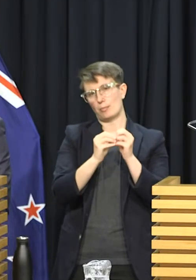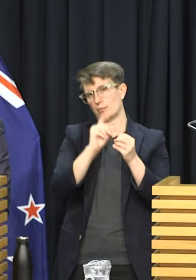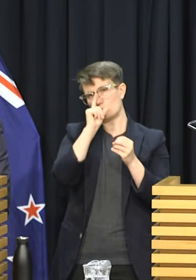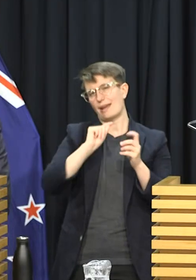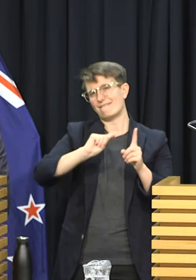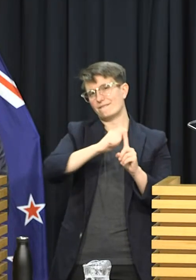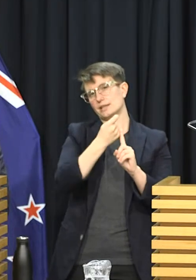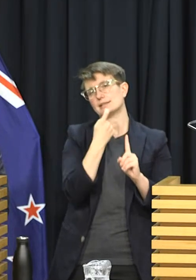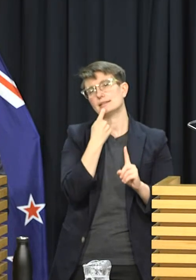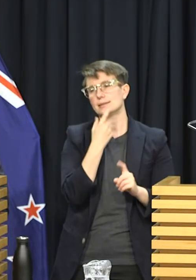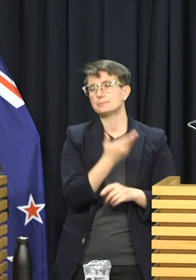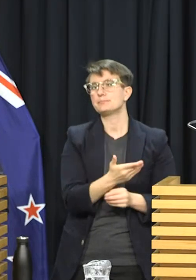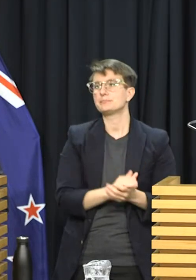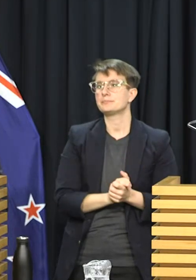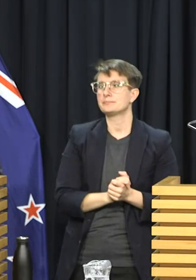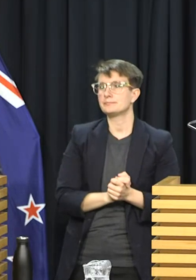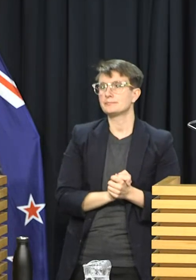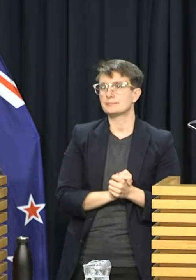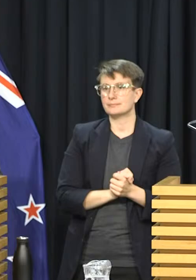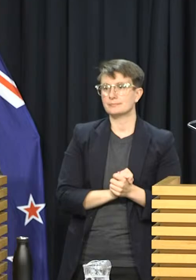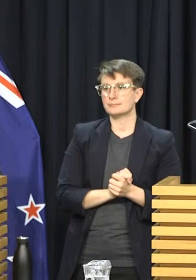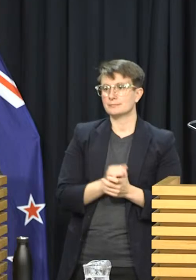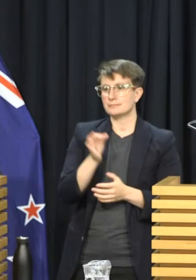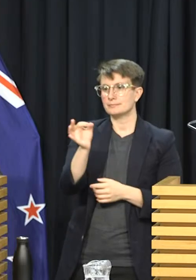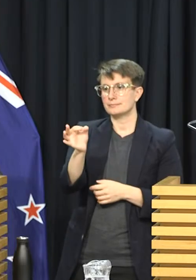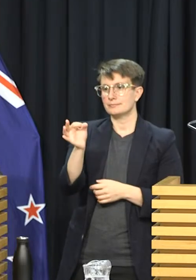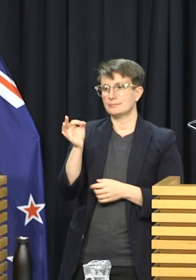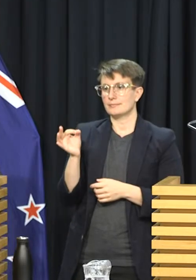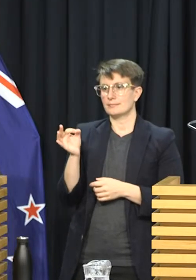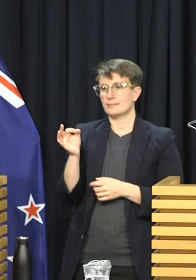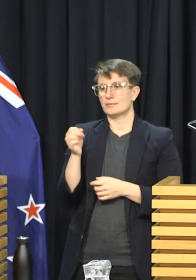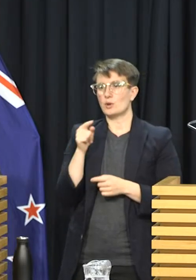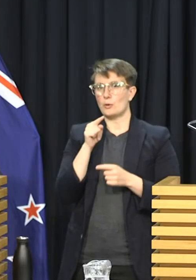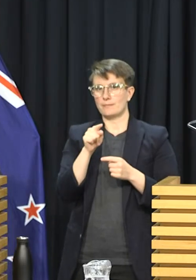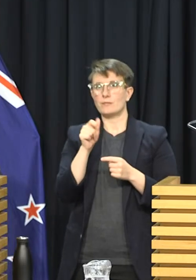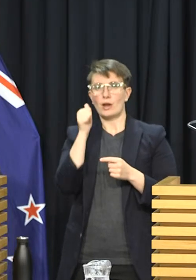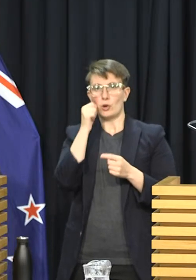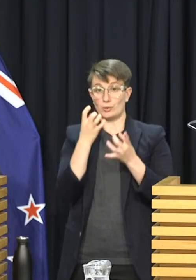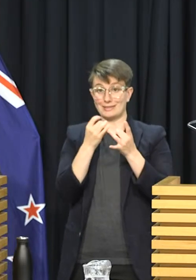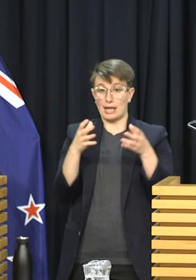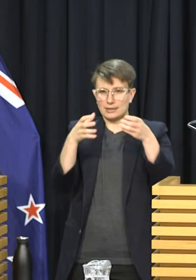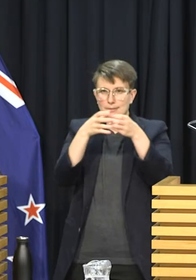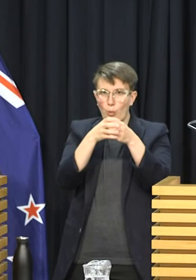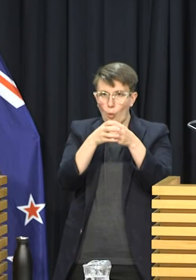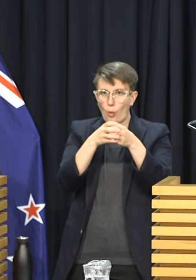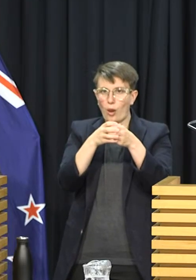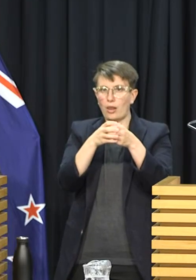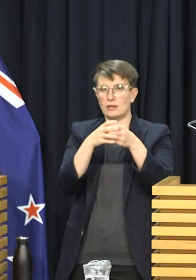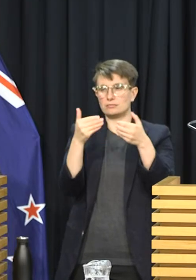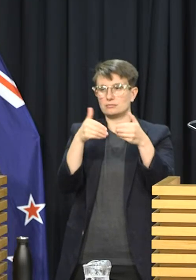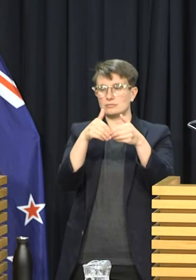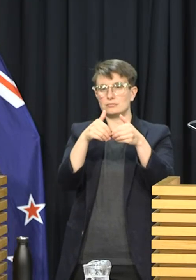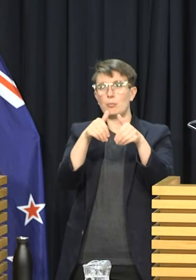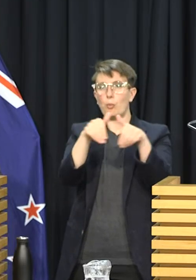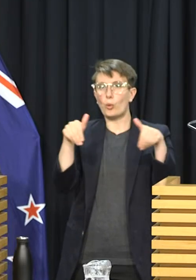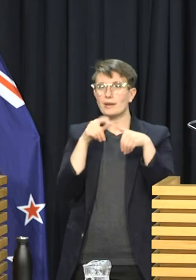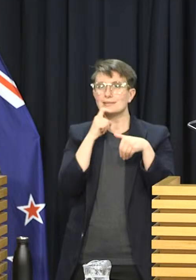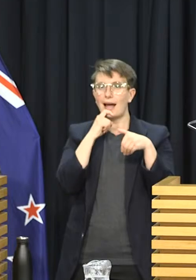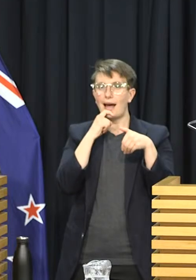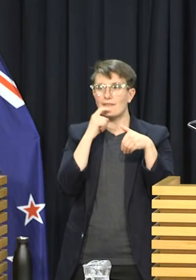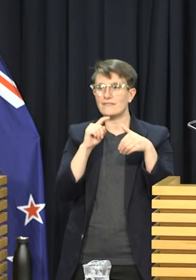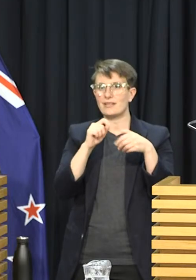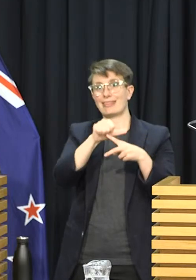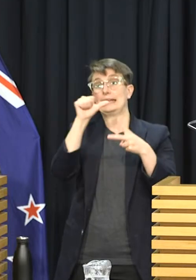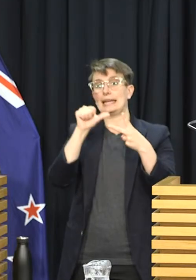So is that scaling up the reason why even though I think it's over 2,000